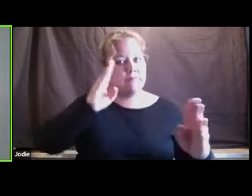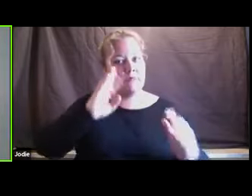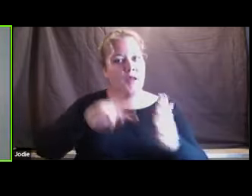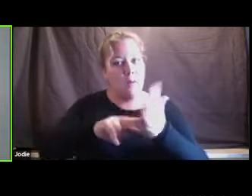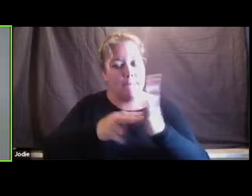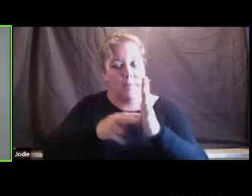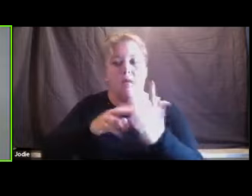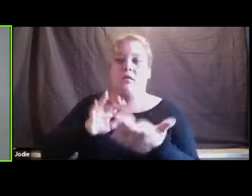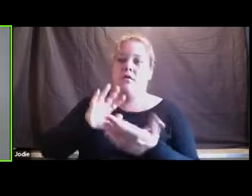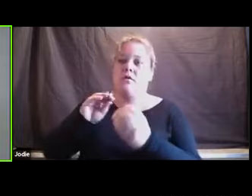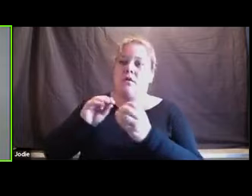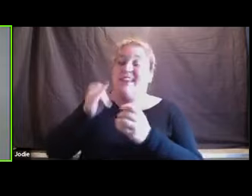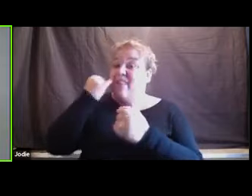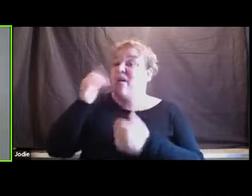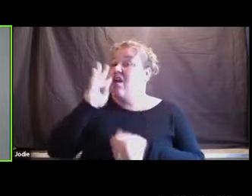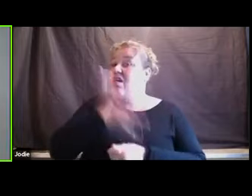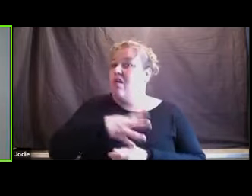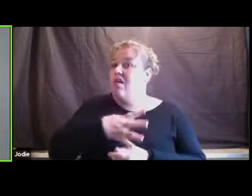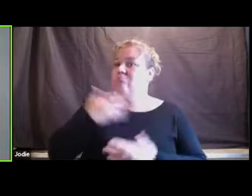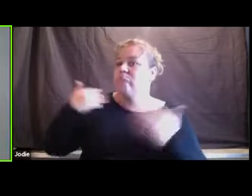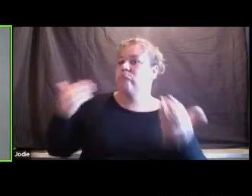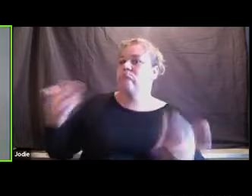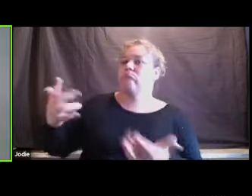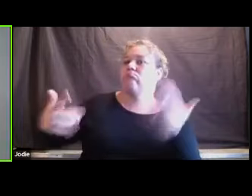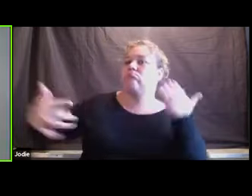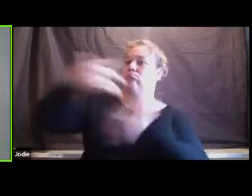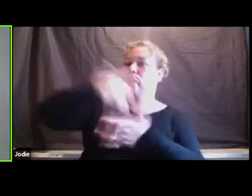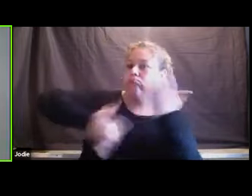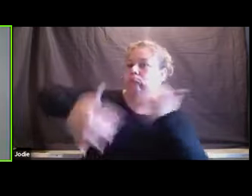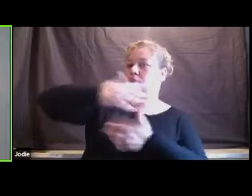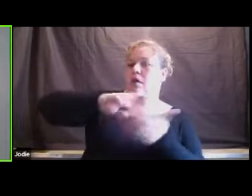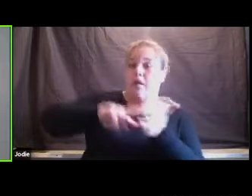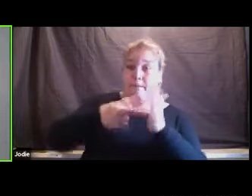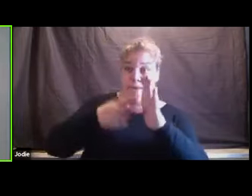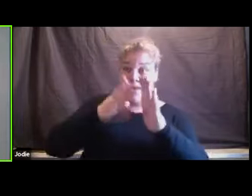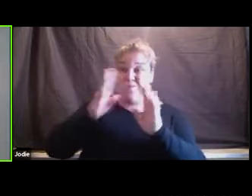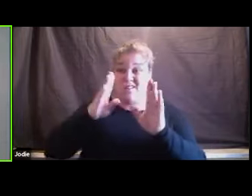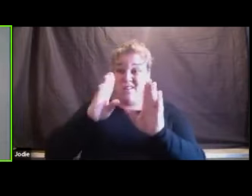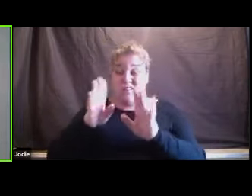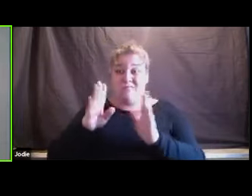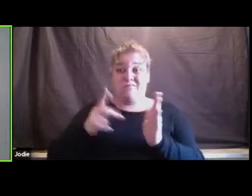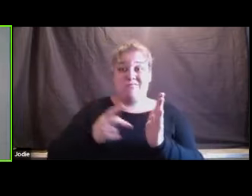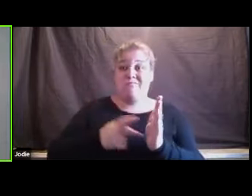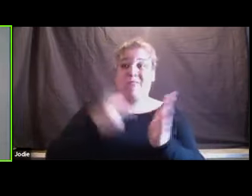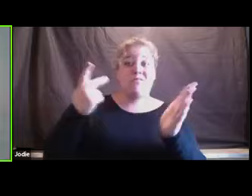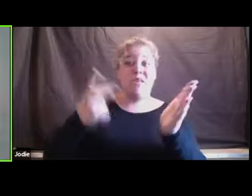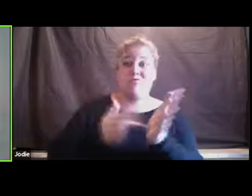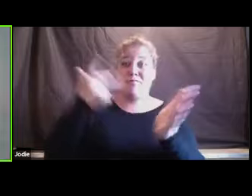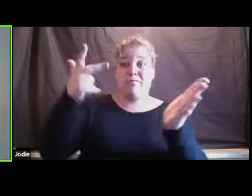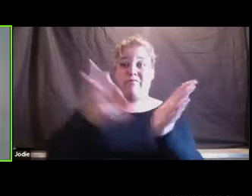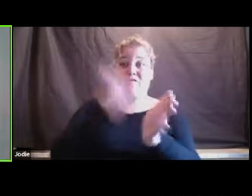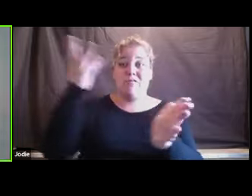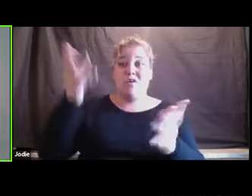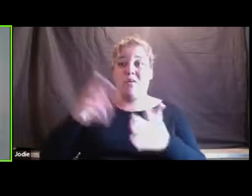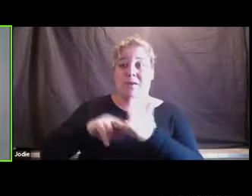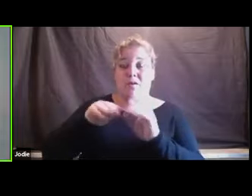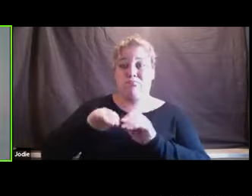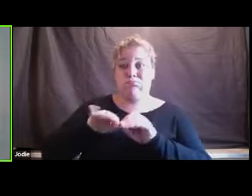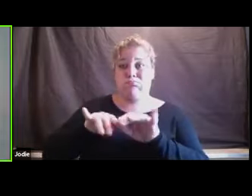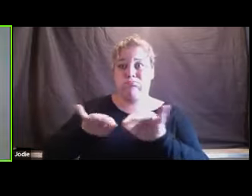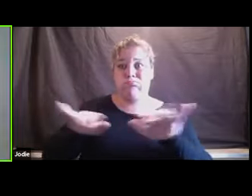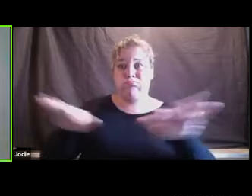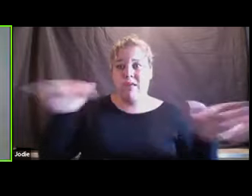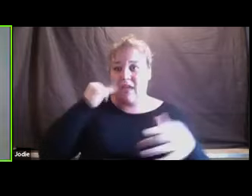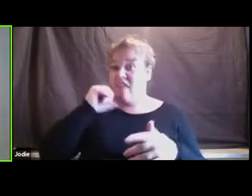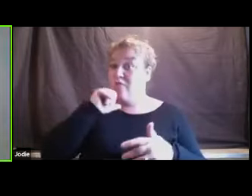spread. It is this sort of like multiplying effect. And if we don't keep the lid on that multiplying